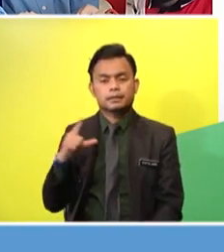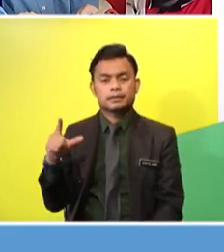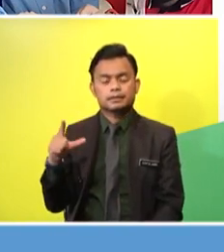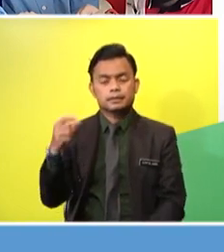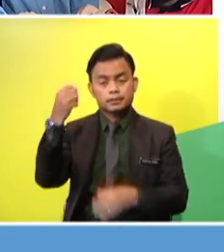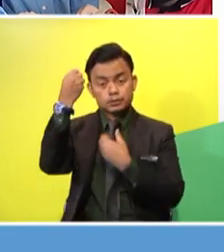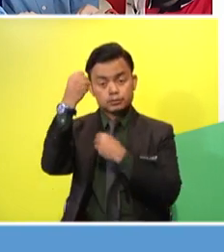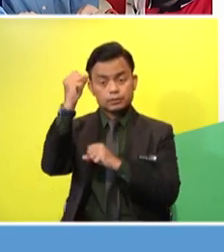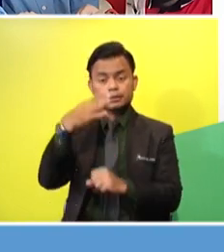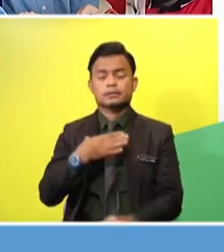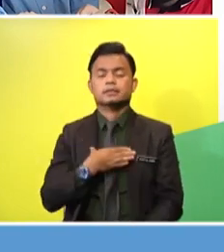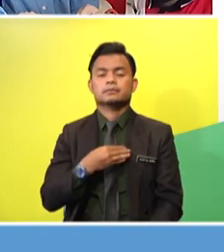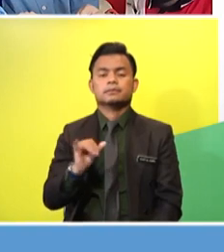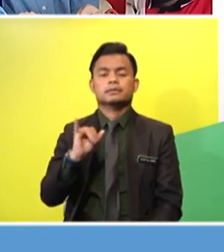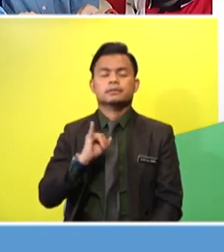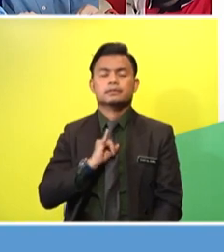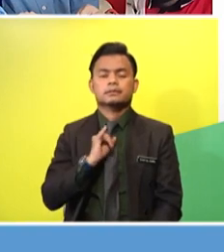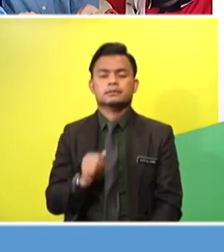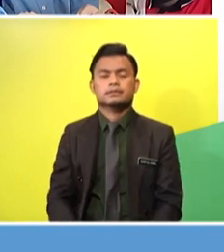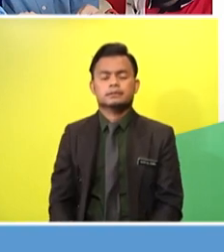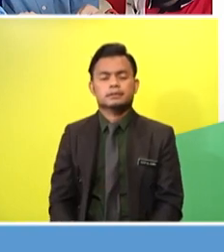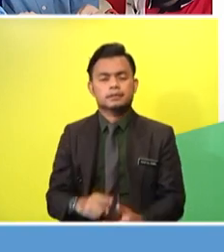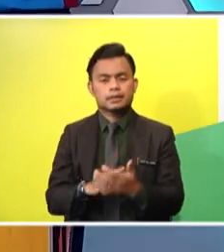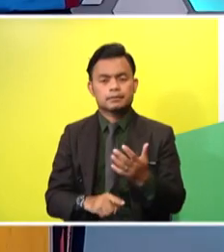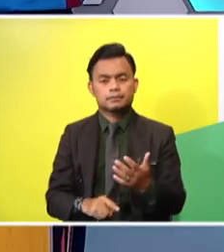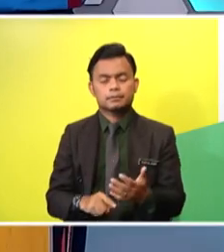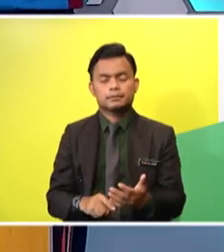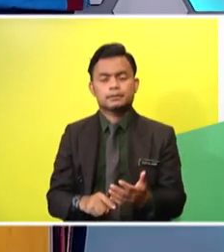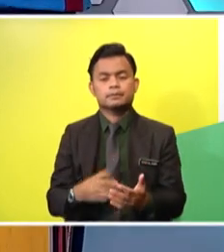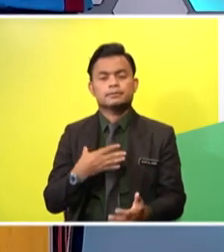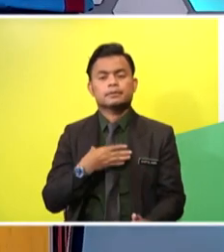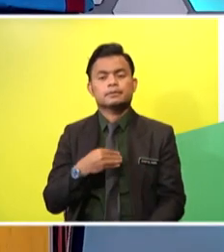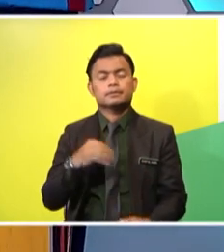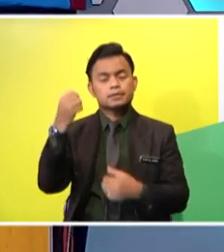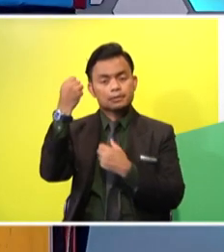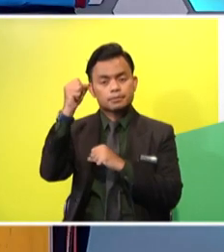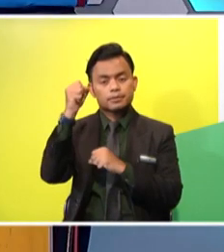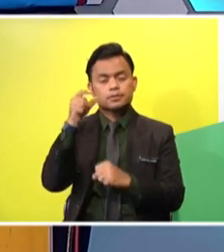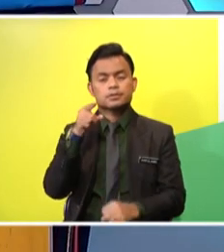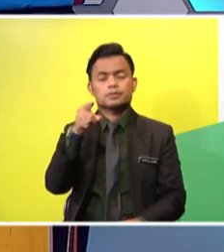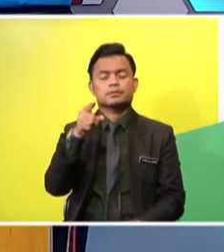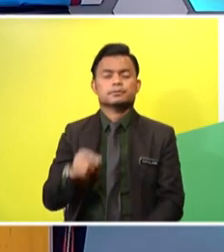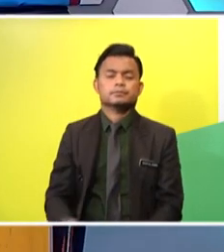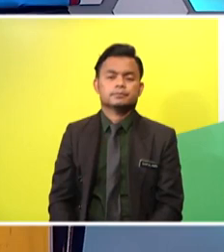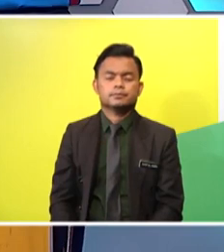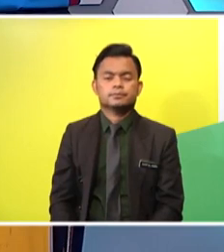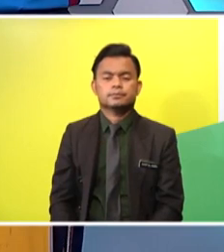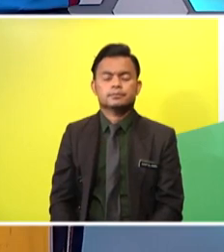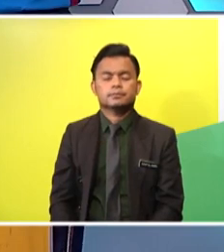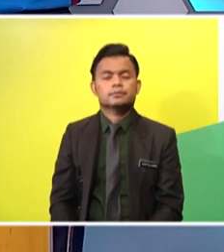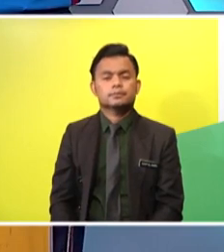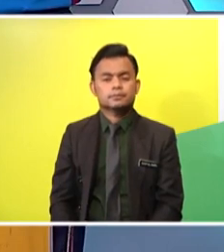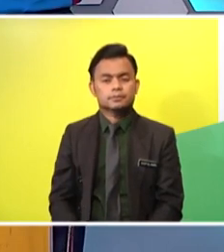sport. What's your favorite sport? Please